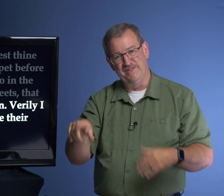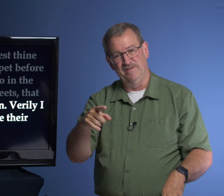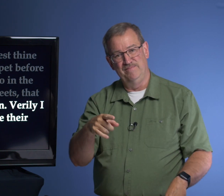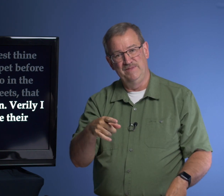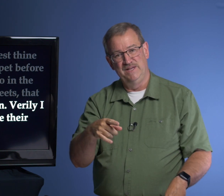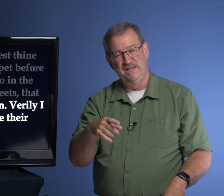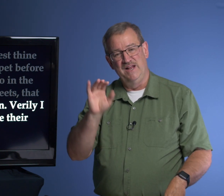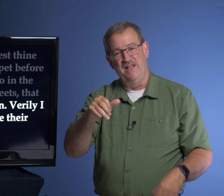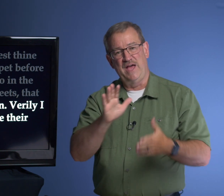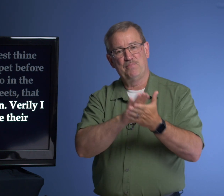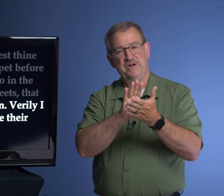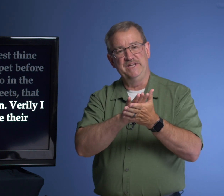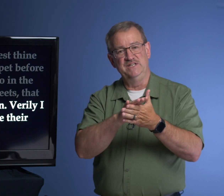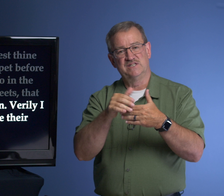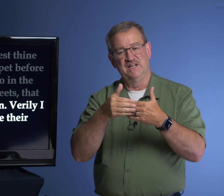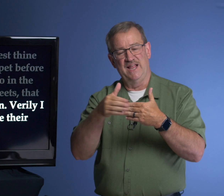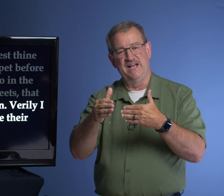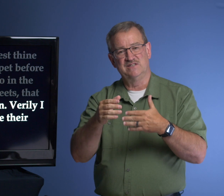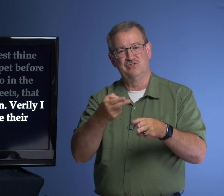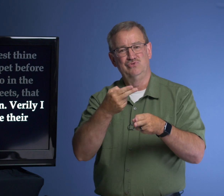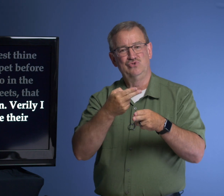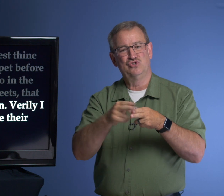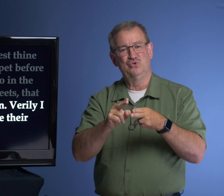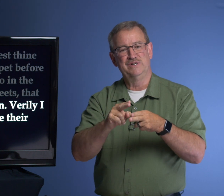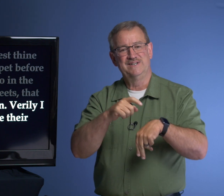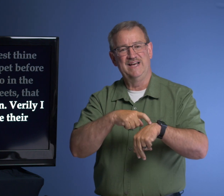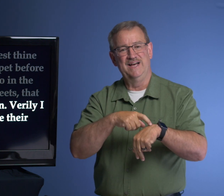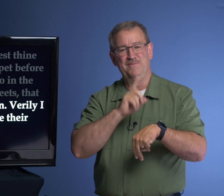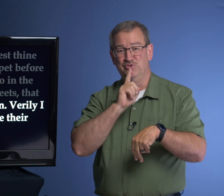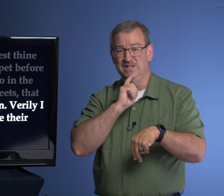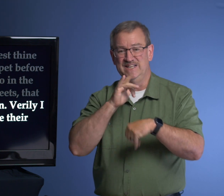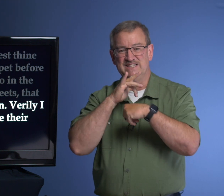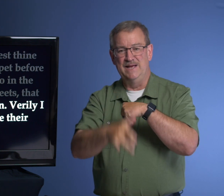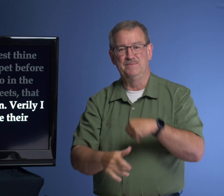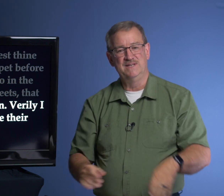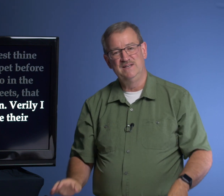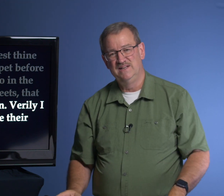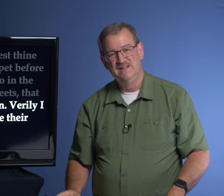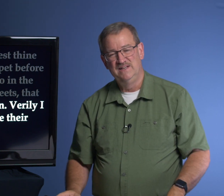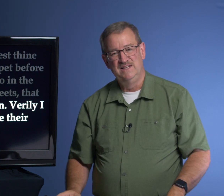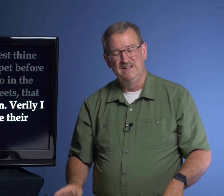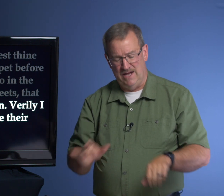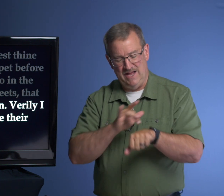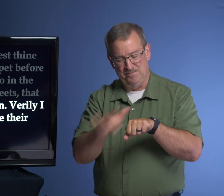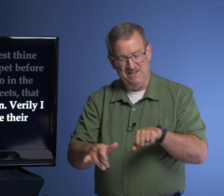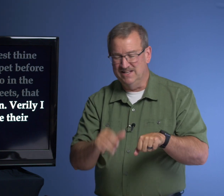them. And that praise lasts short time. Really, it's empty. Empty. It's